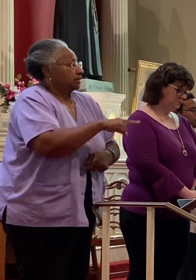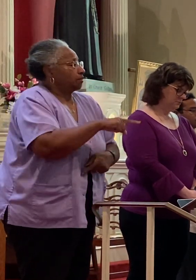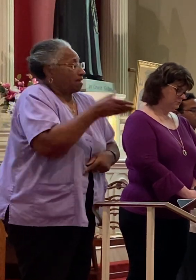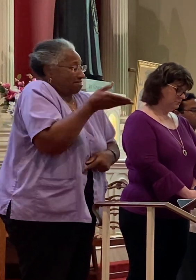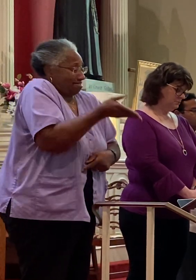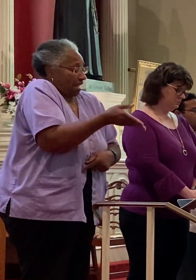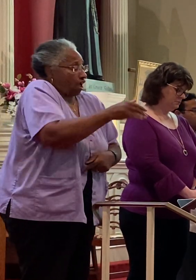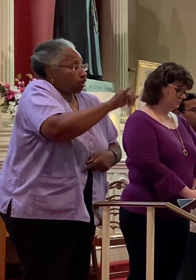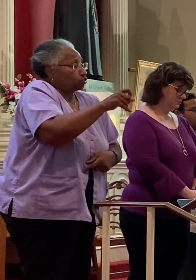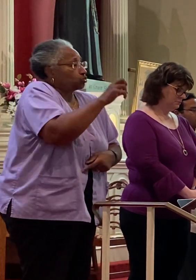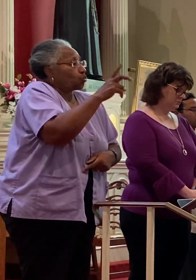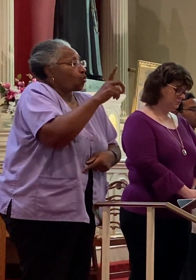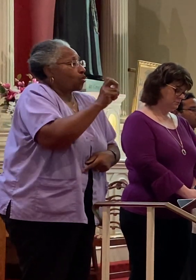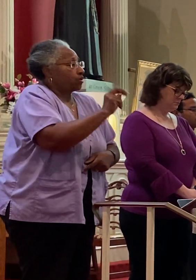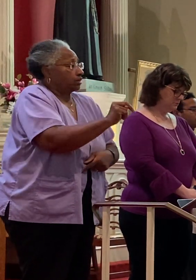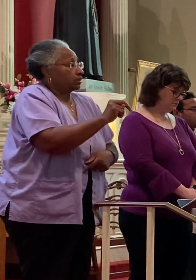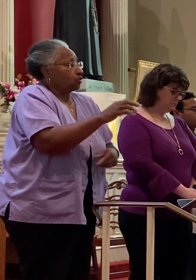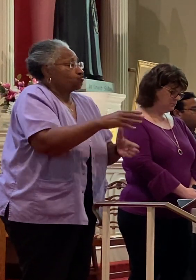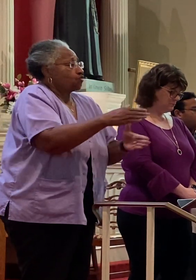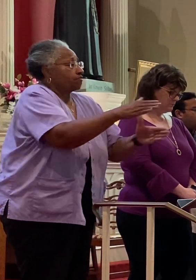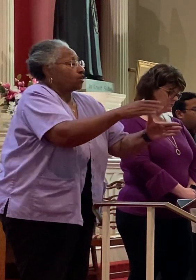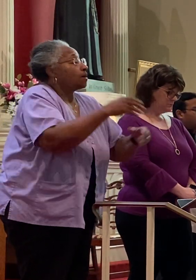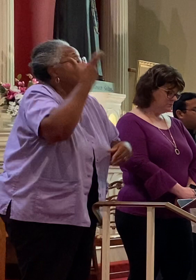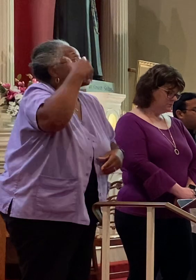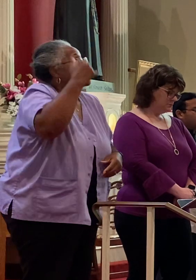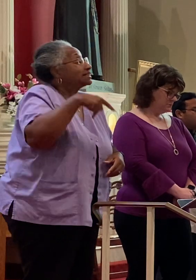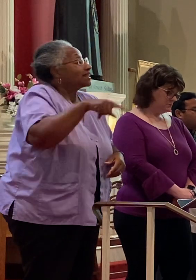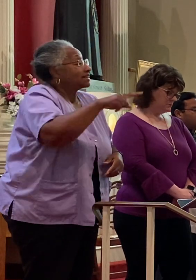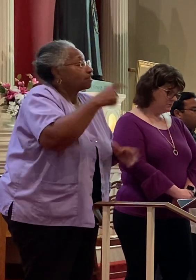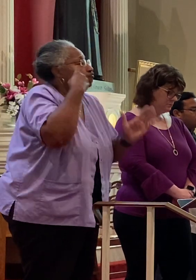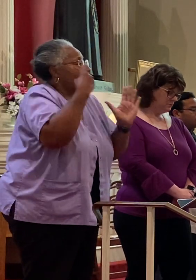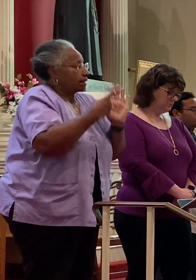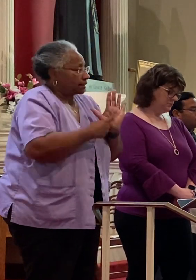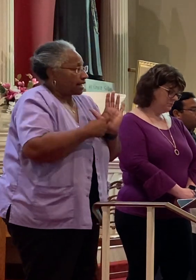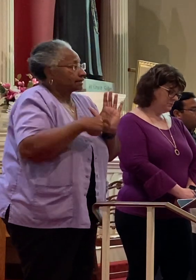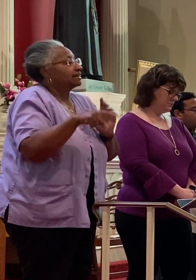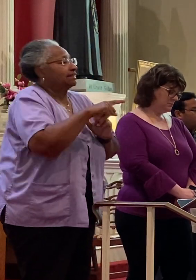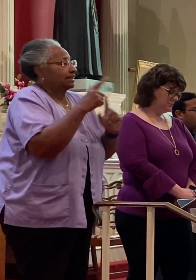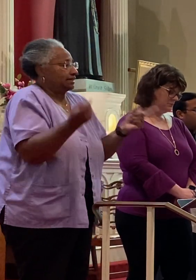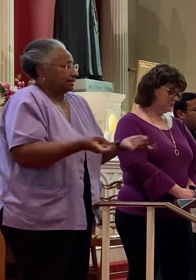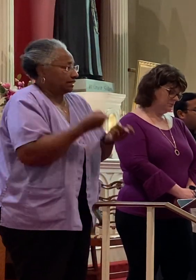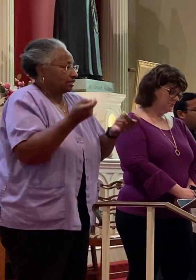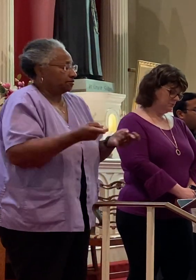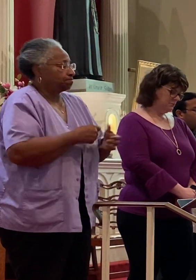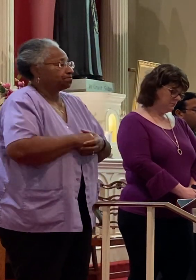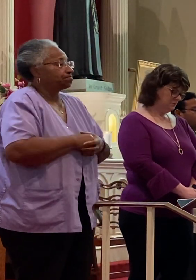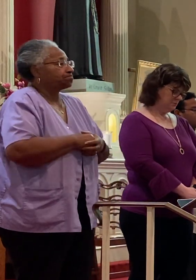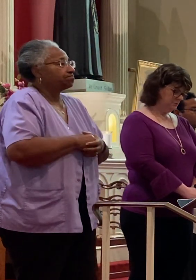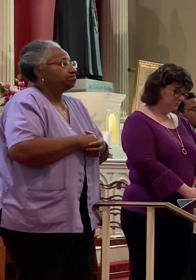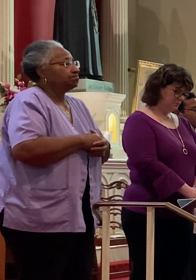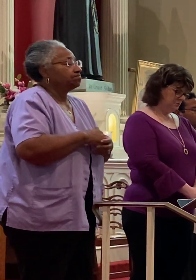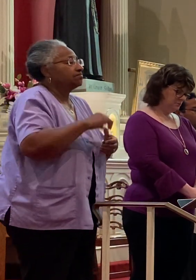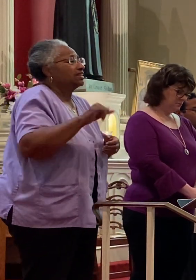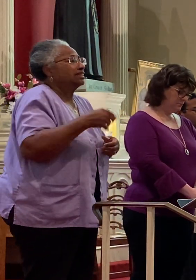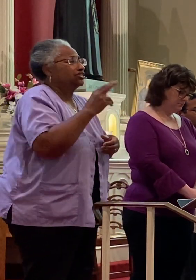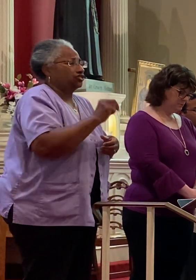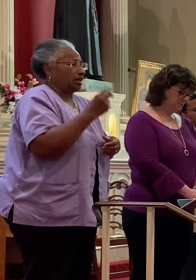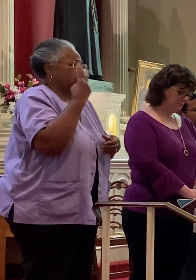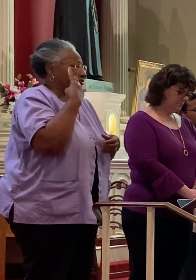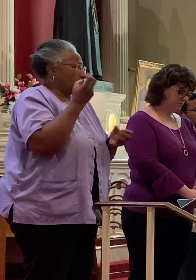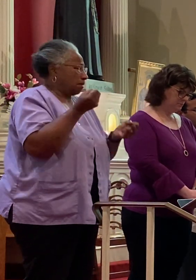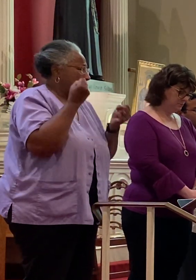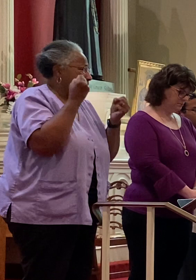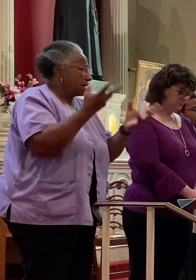They acknowledged their sins. When he saw many of the Pharisees and Sadducees coming to